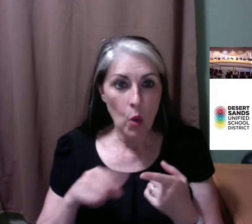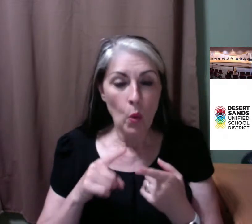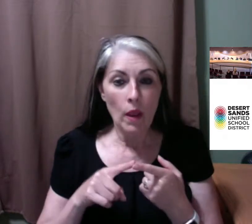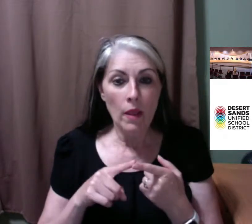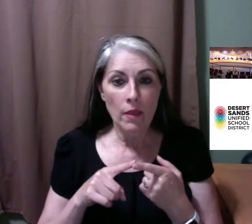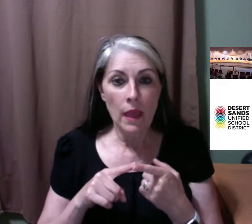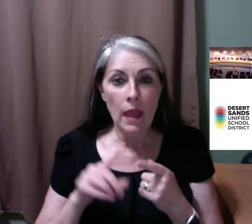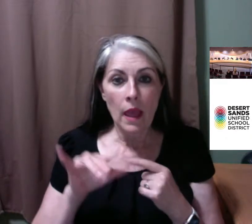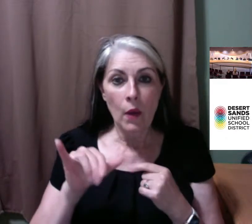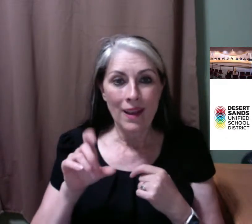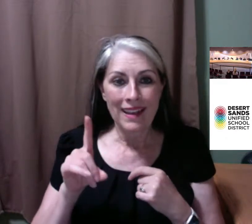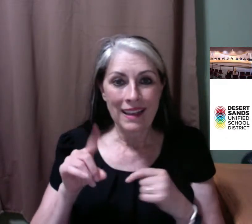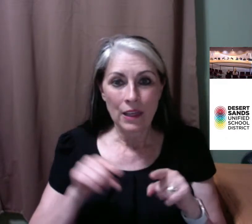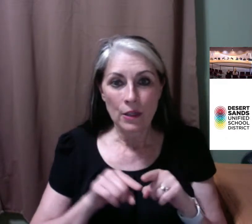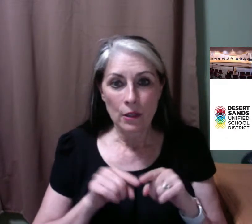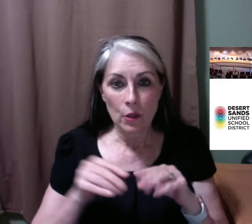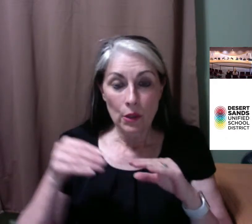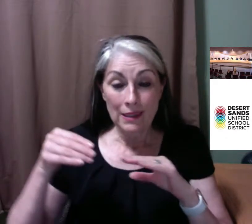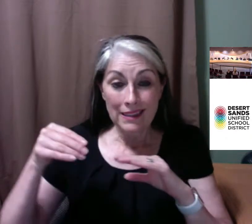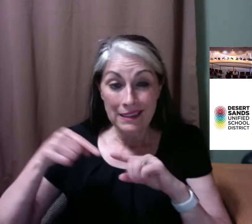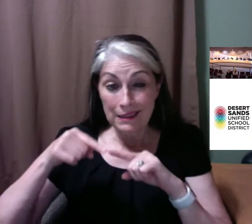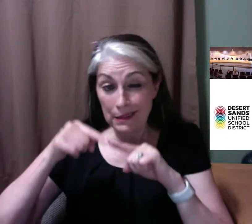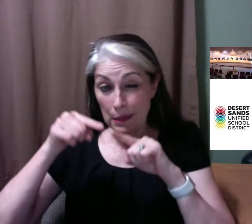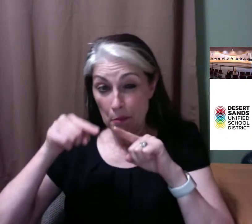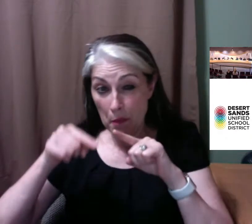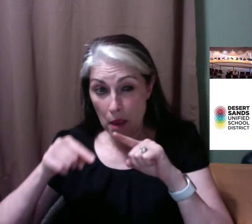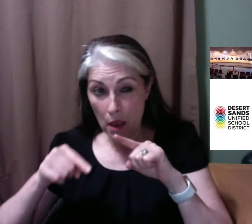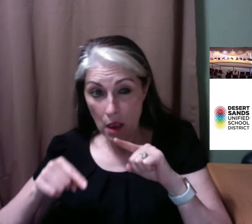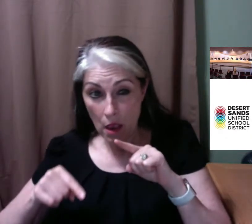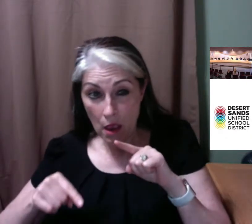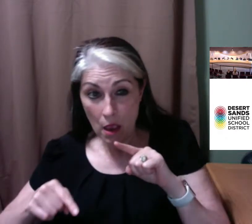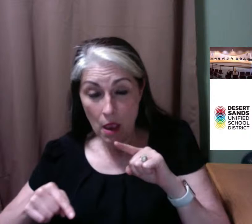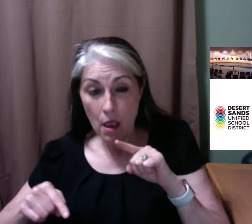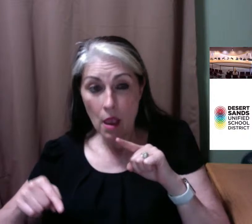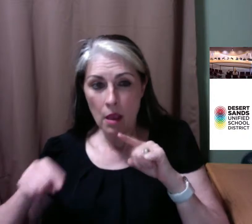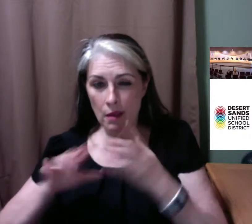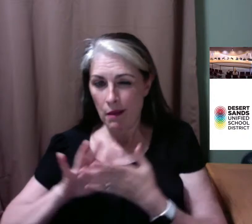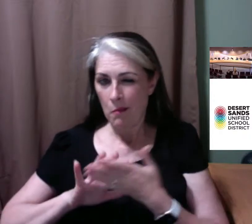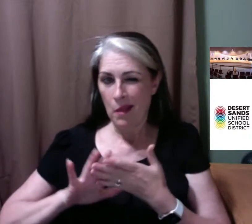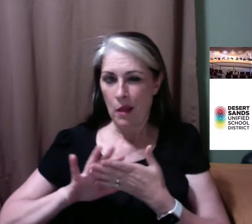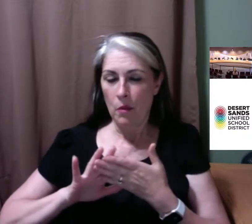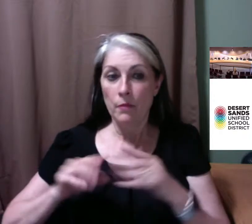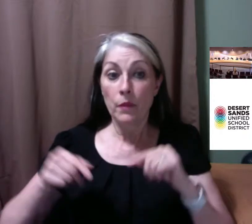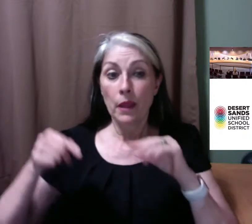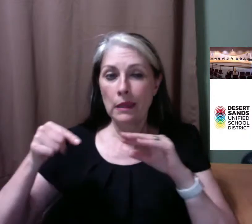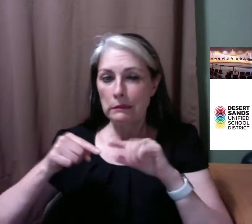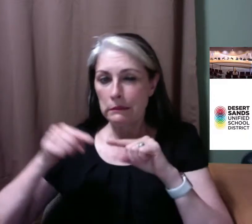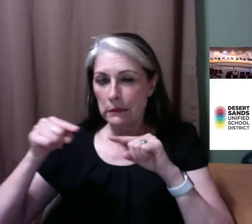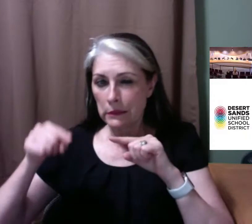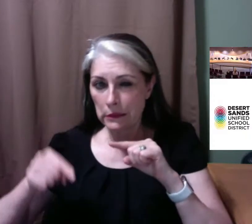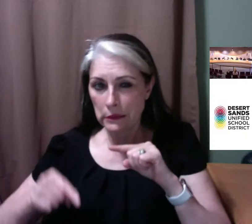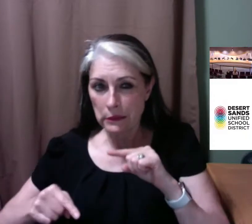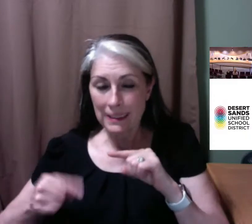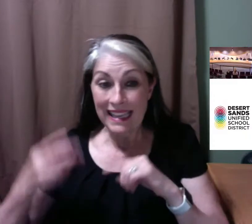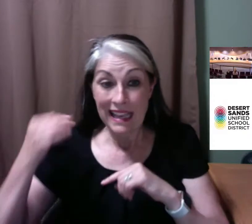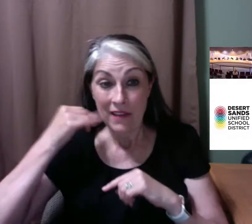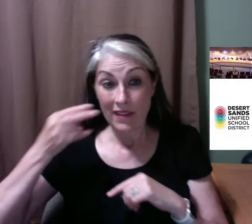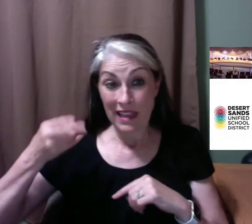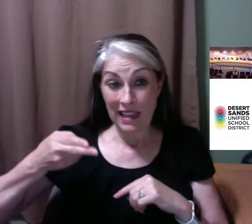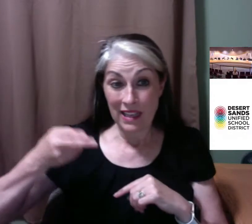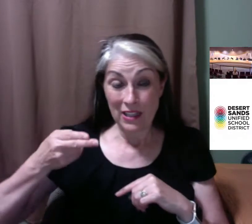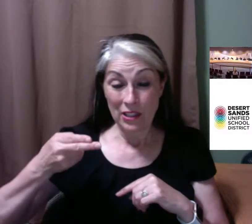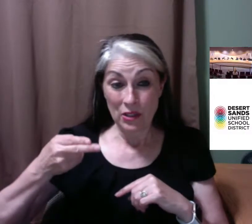yield curve dipped below, it's inverted. And at some point, if history were to repeat